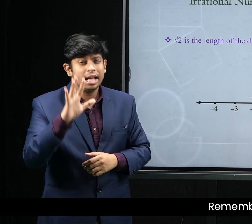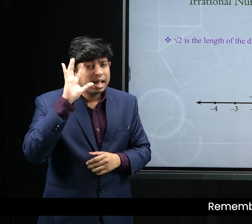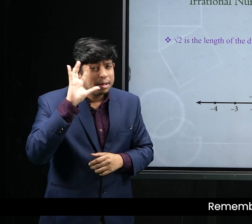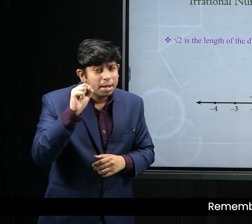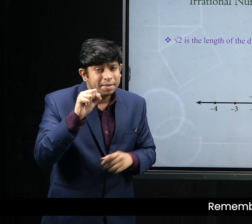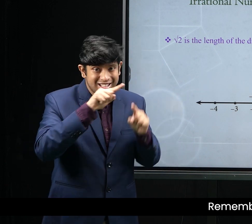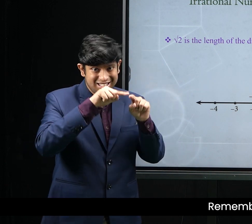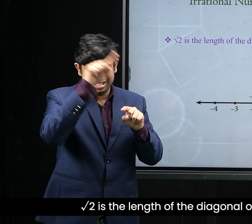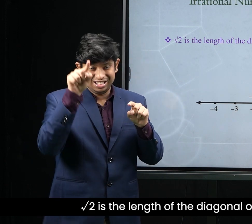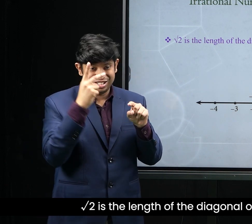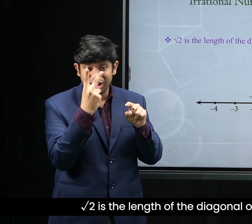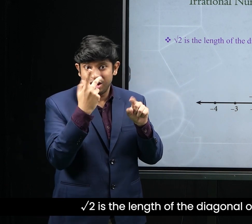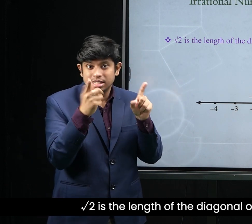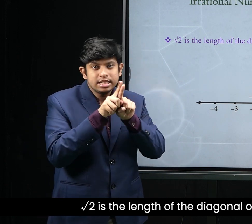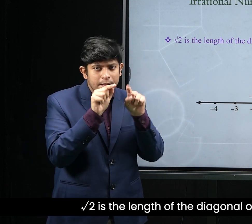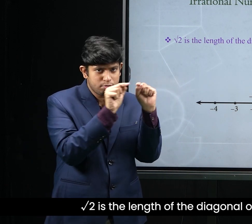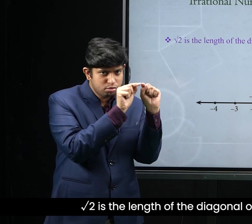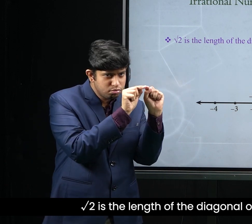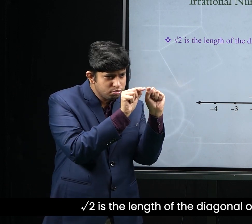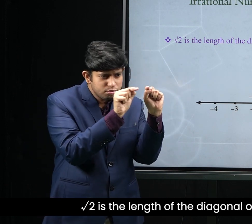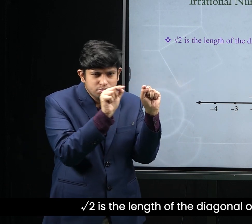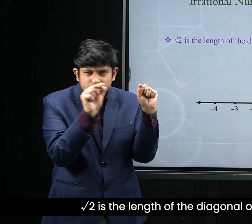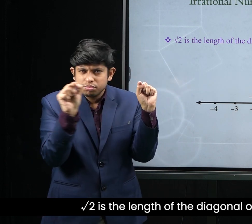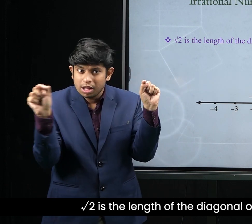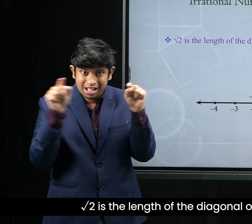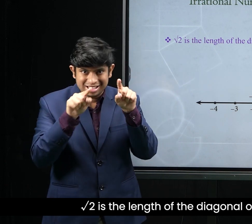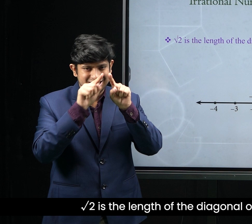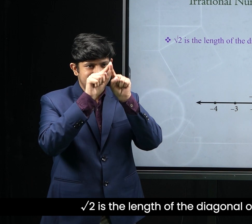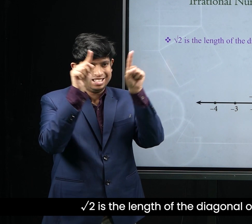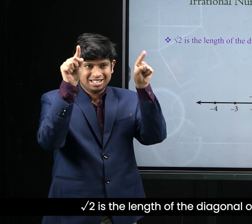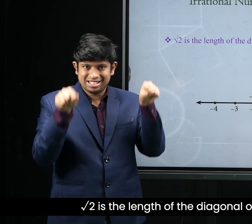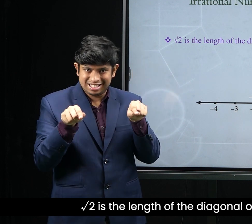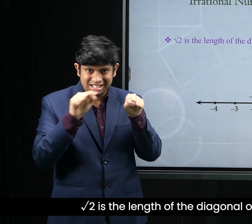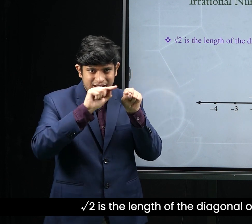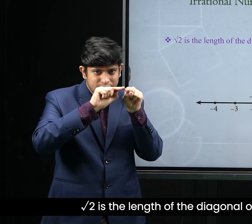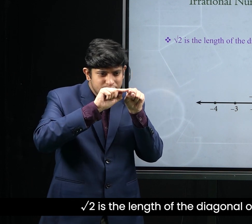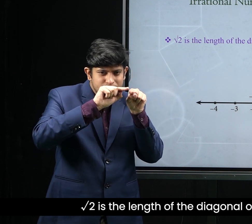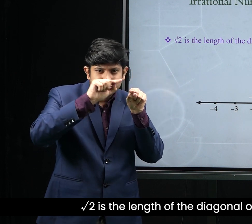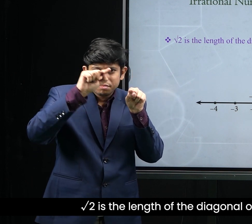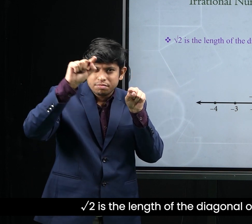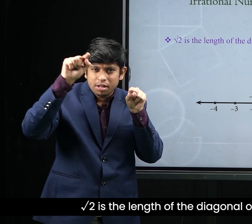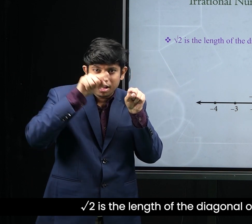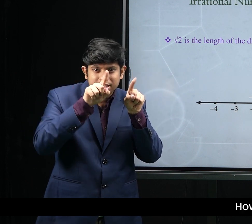Remember that root 2 is the length of the diagonal of the square whose side is 1 unit.